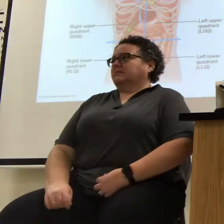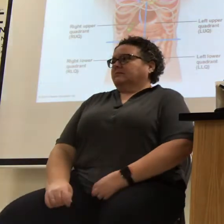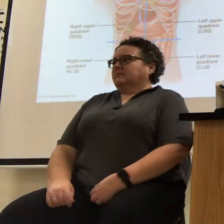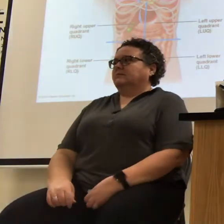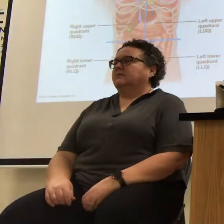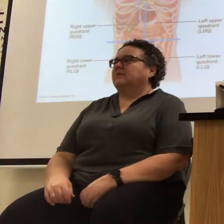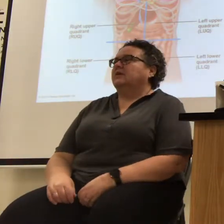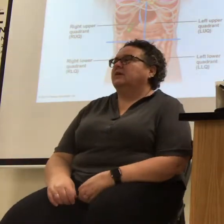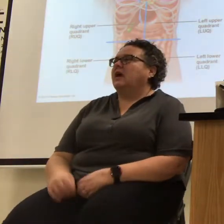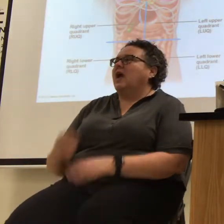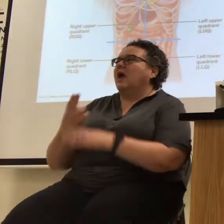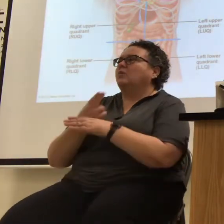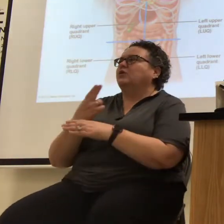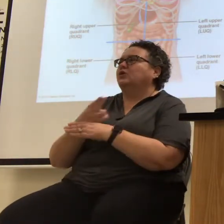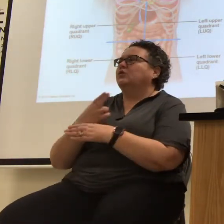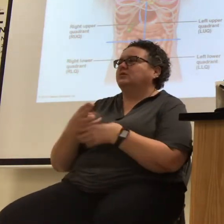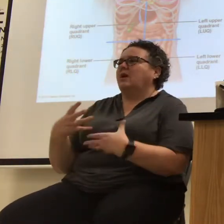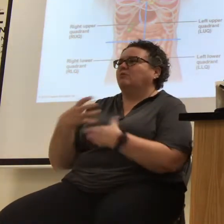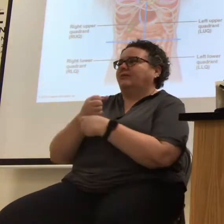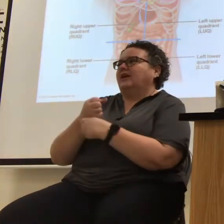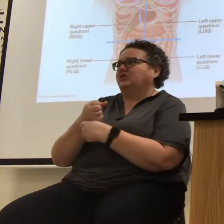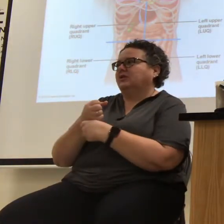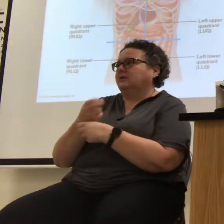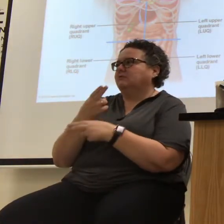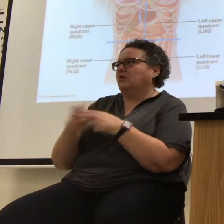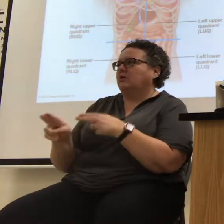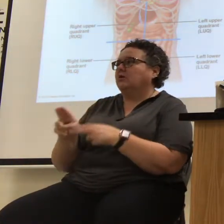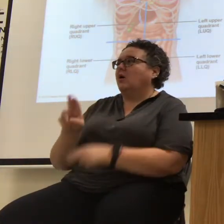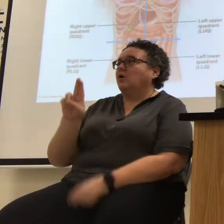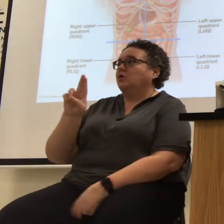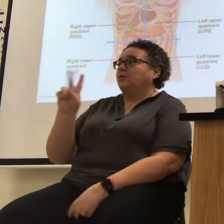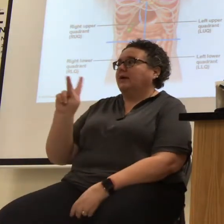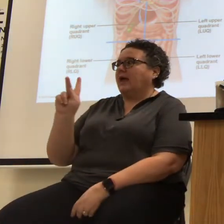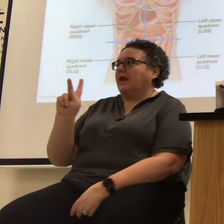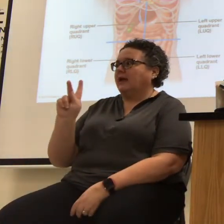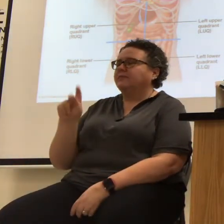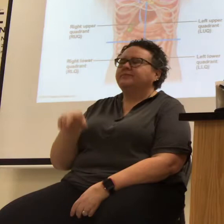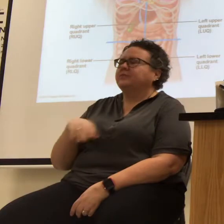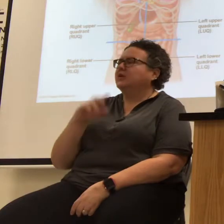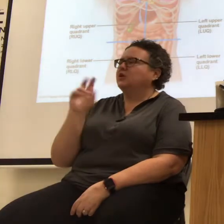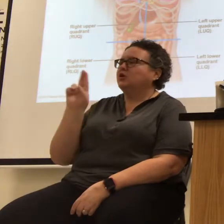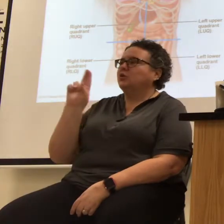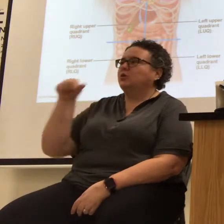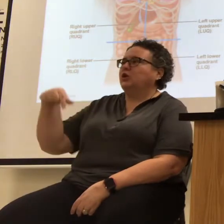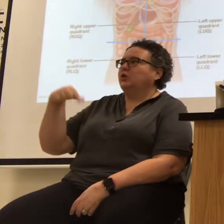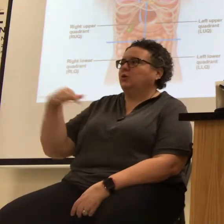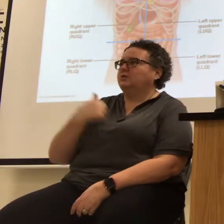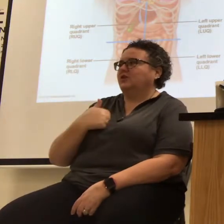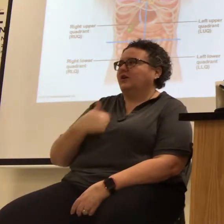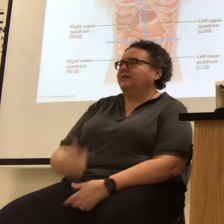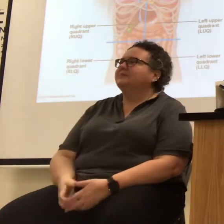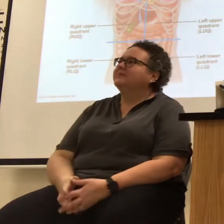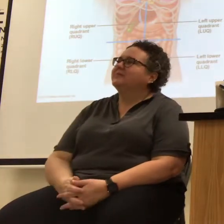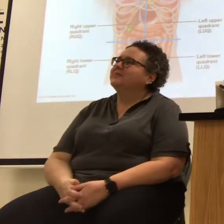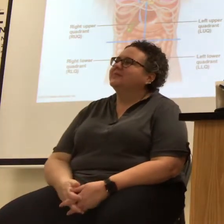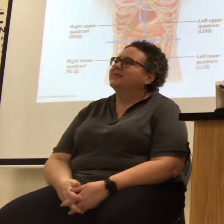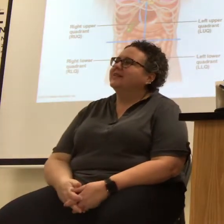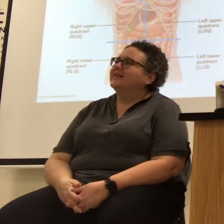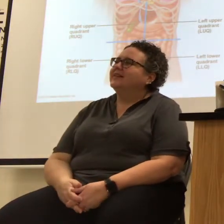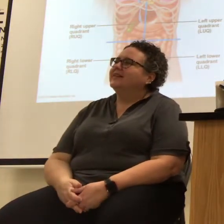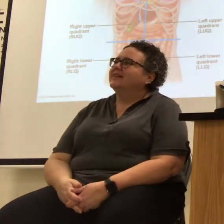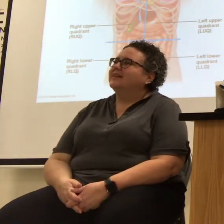I'll just use abbreviations for brevity's sake. RUQ, excuse me.